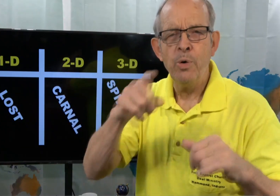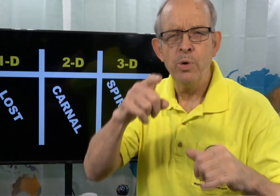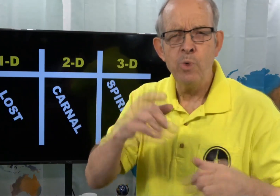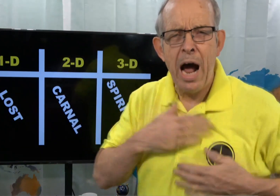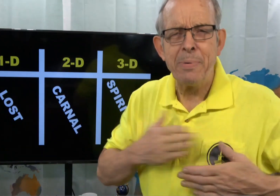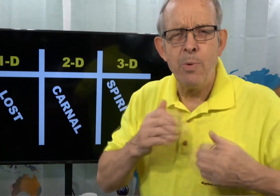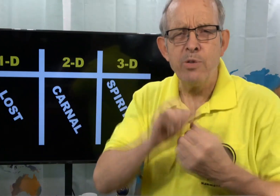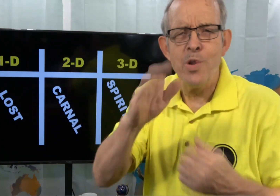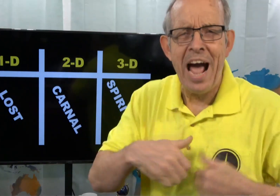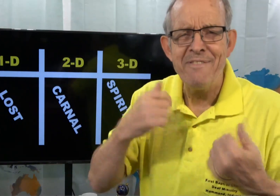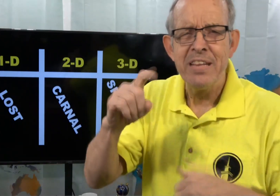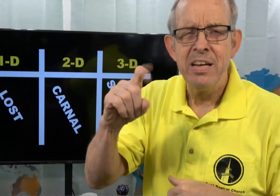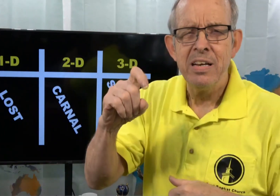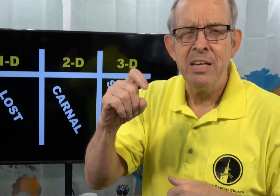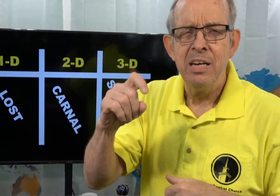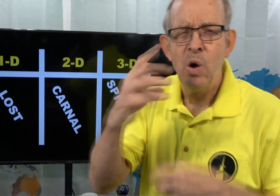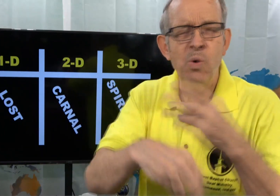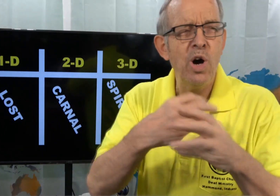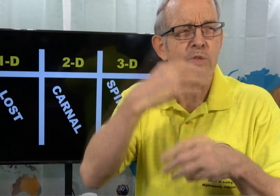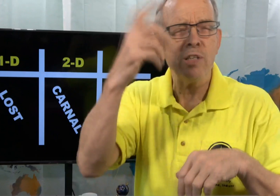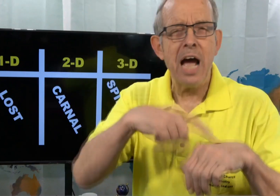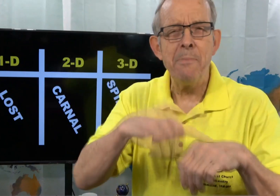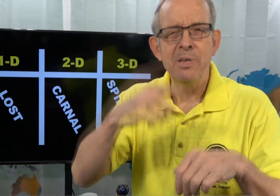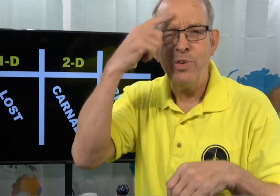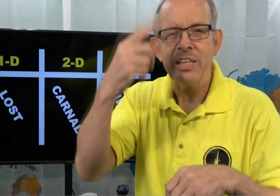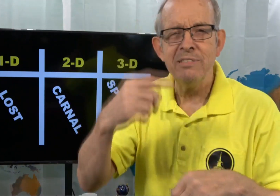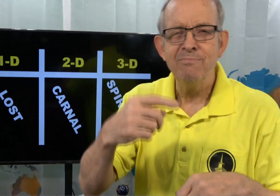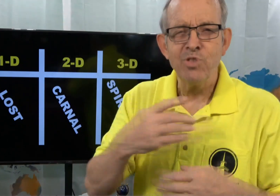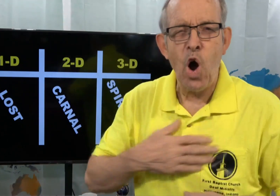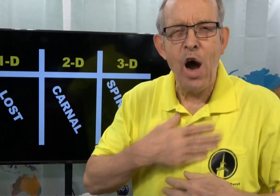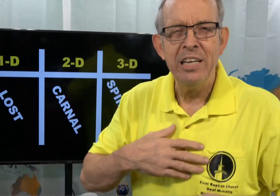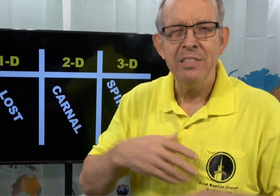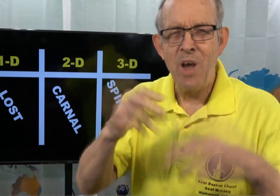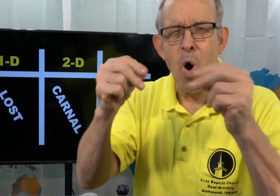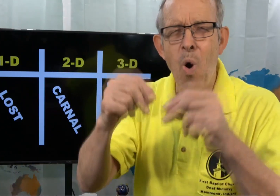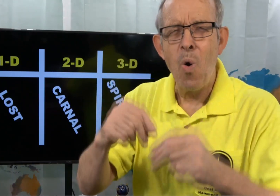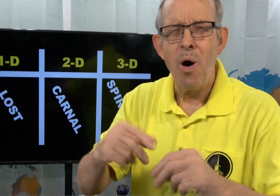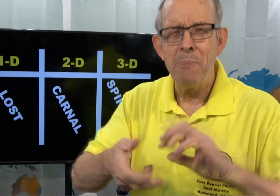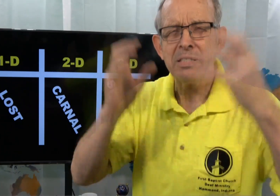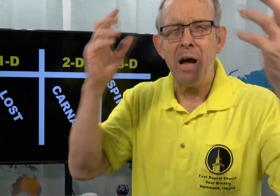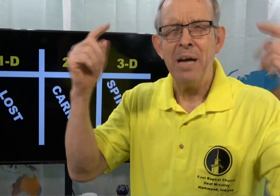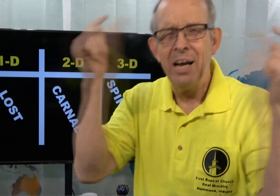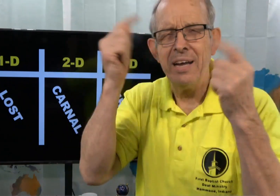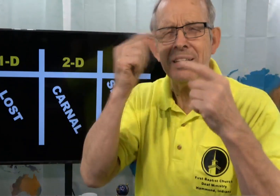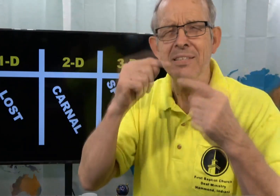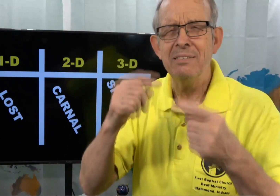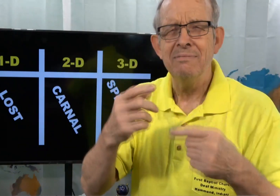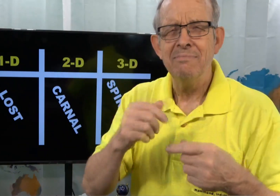You're happy with your life? What your time? Is this joy? No, much up, Eddie. Not